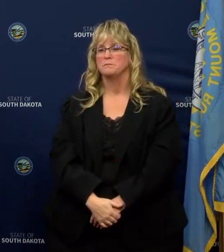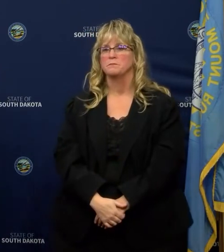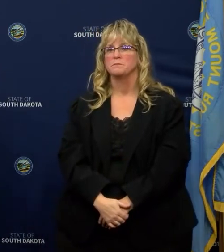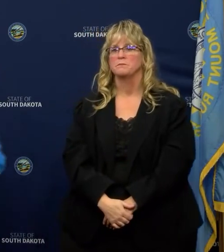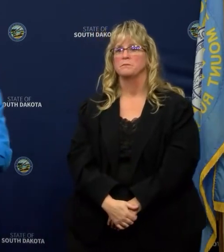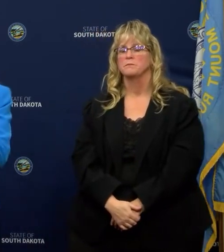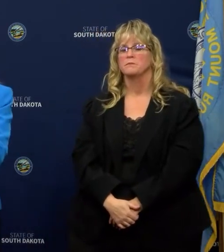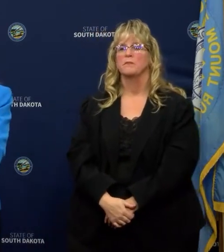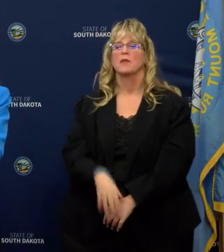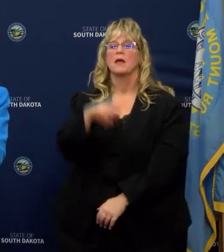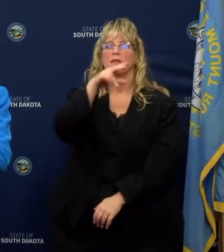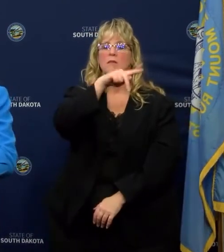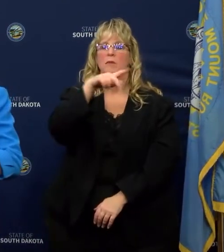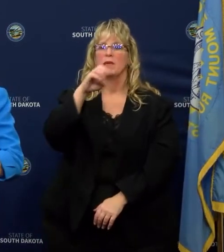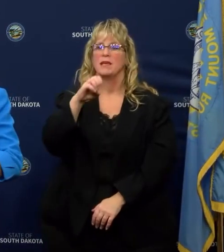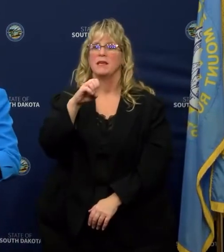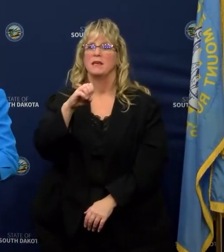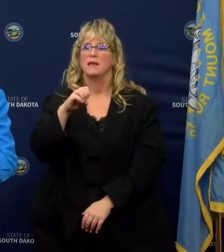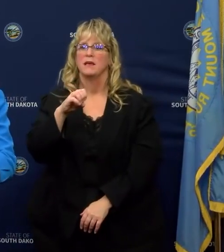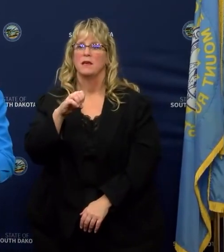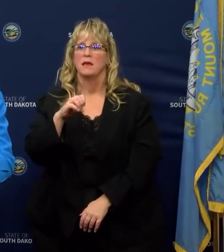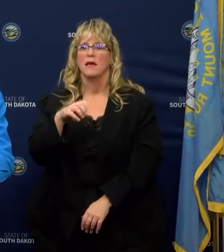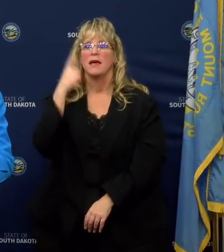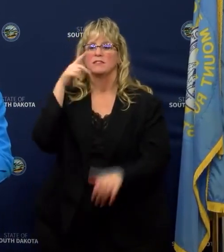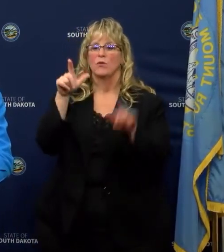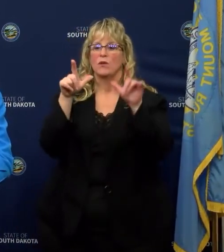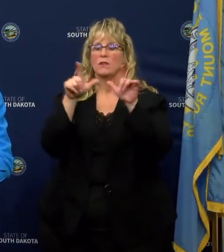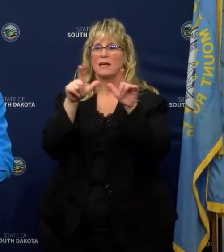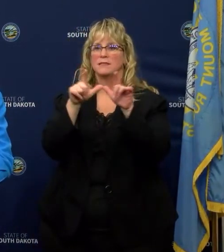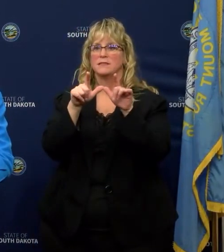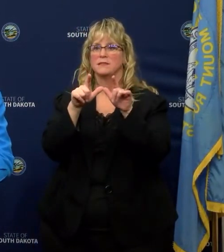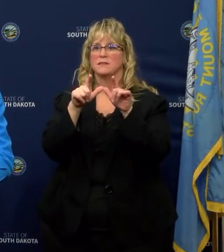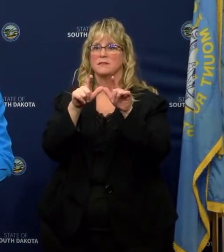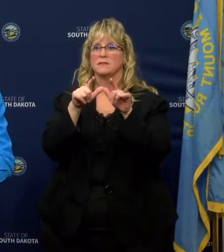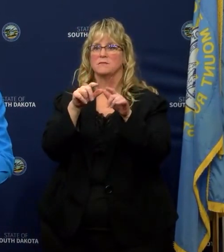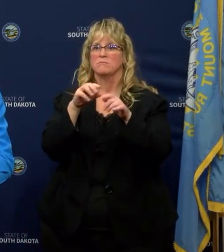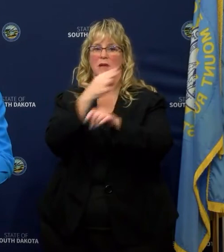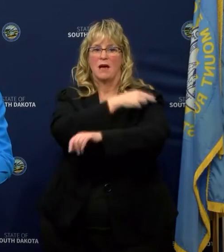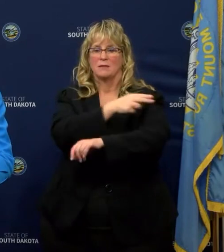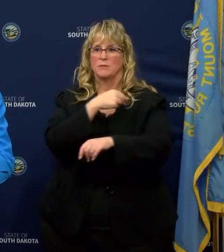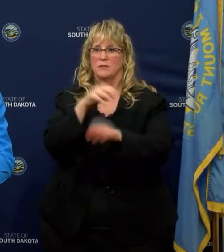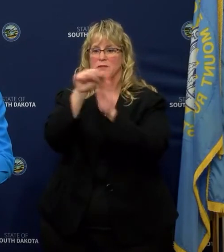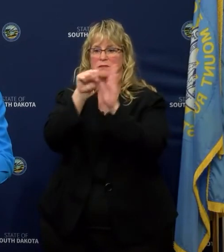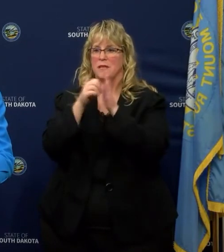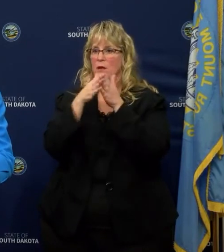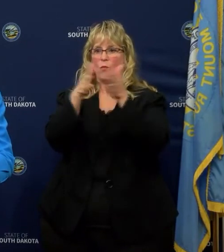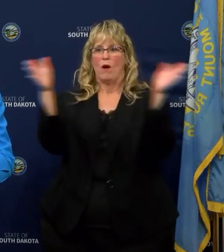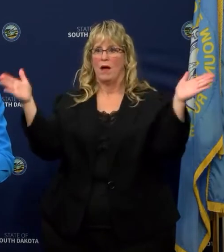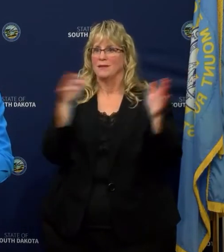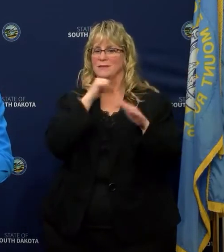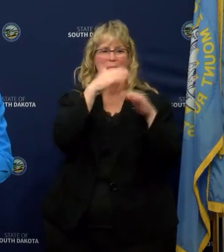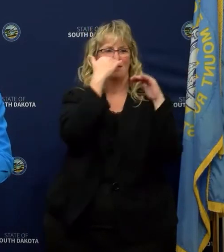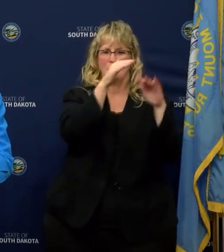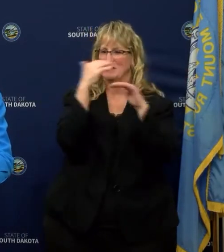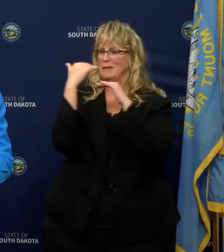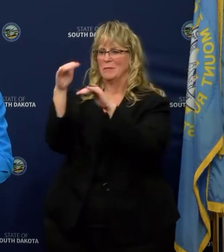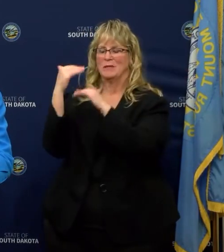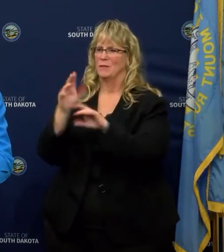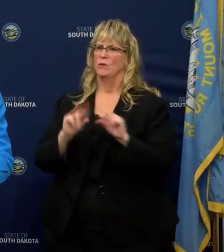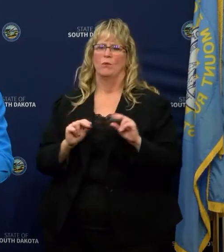So the PPE is geared towards licensed healthcare professionals statewide. So it won't be limited in any way,